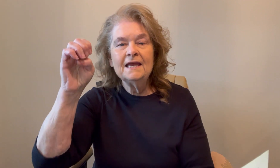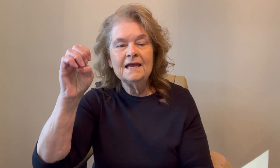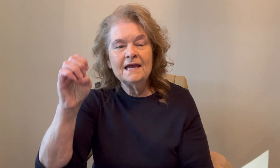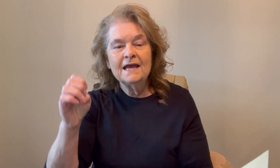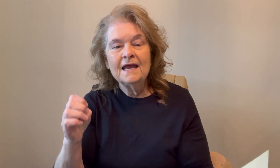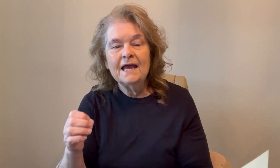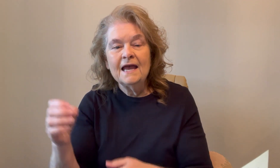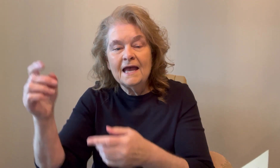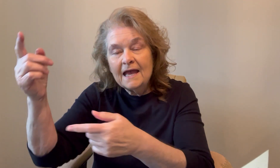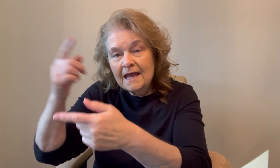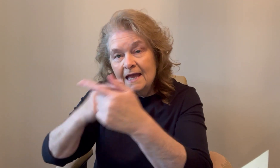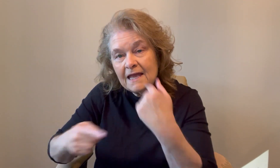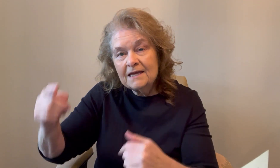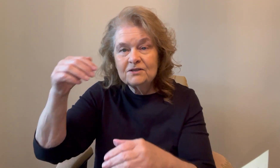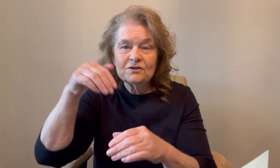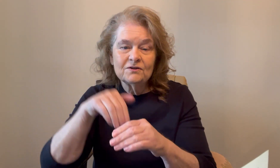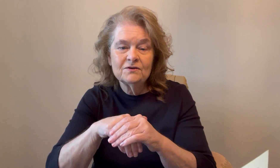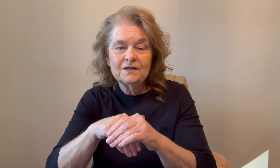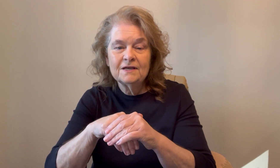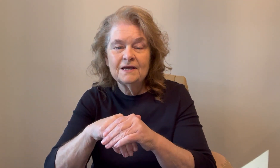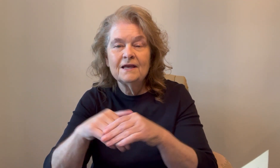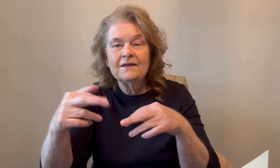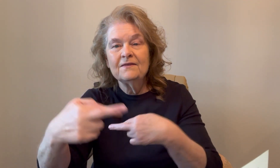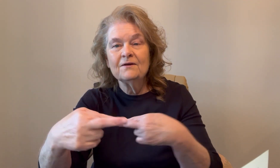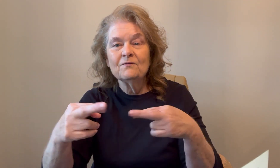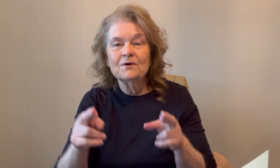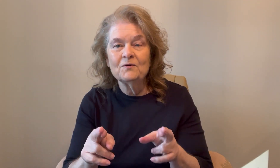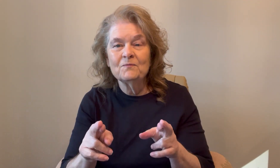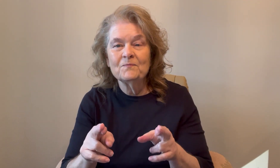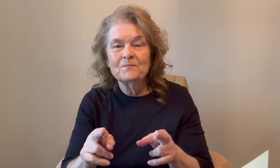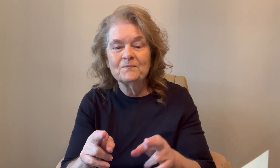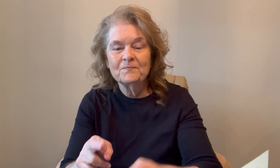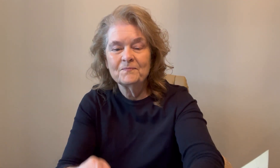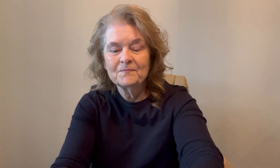he entered the room.